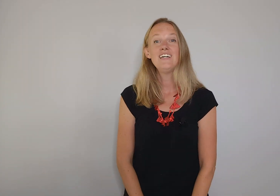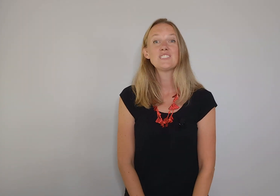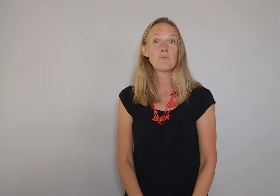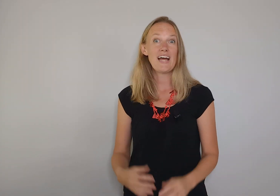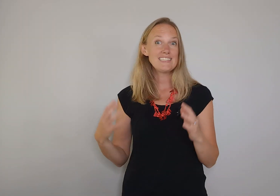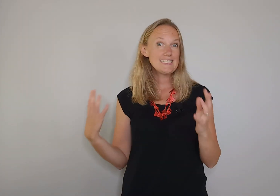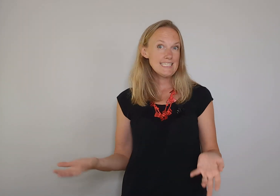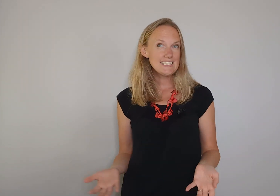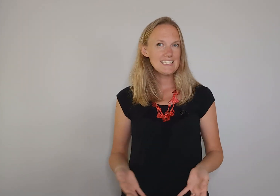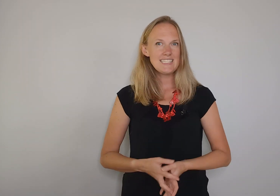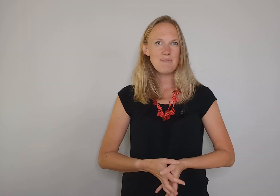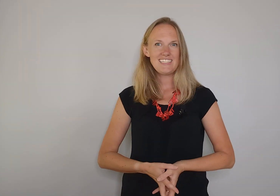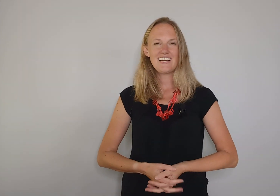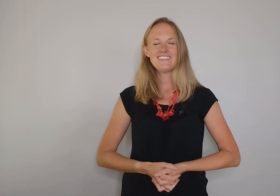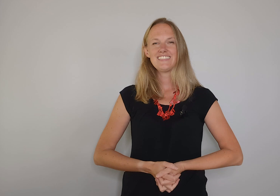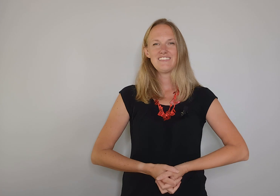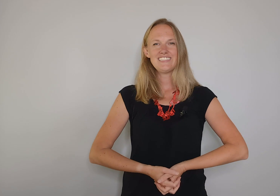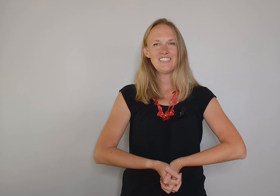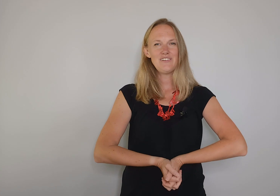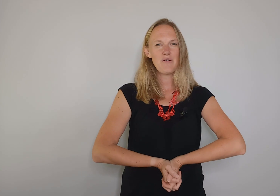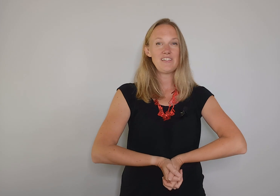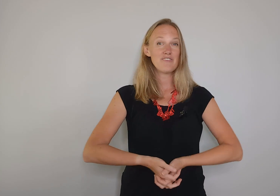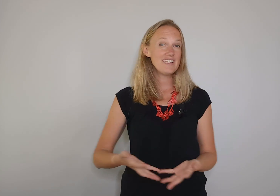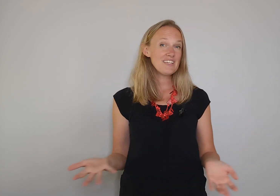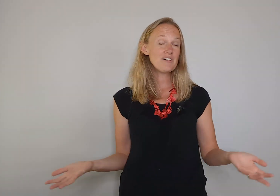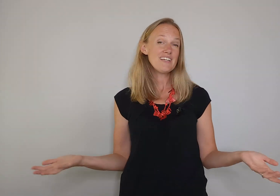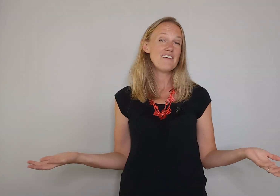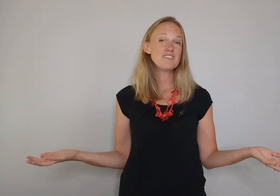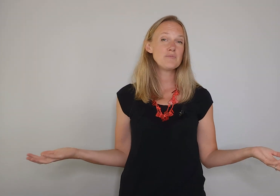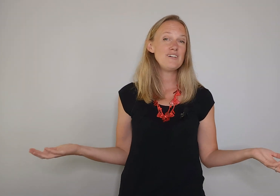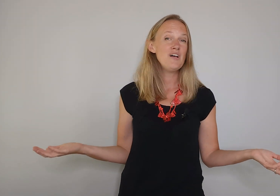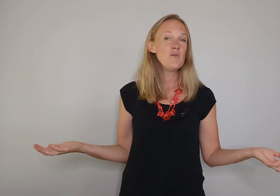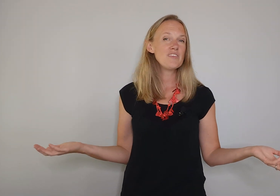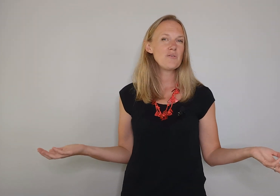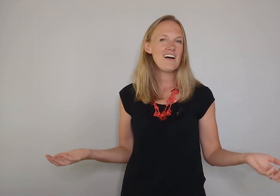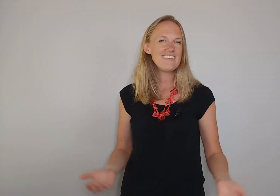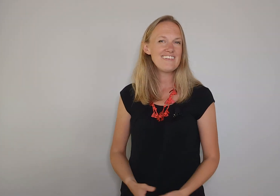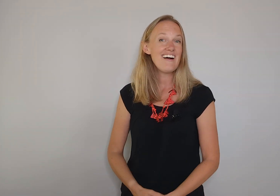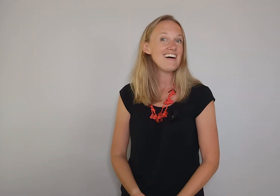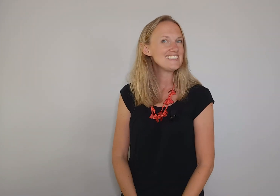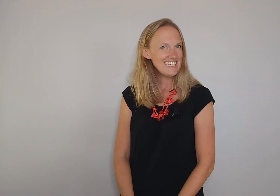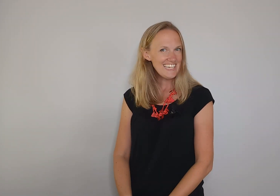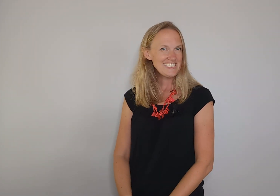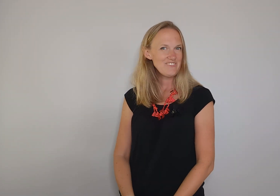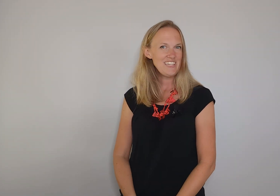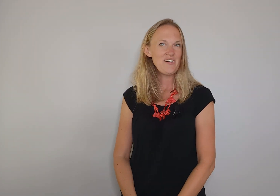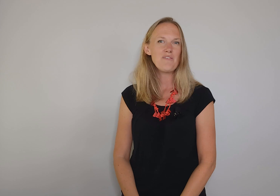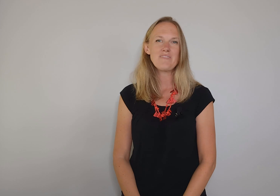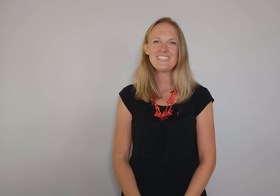So practice this as many times as you need to, and when you're feeling really comfortable with the walkthrough, I'll see you in the next video when we